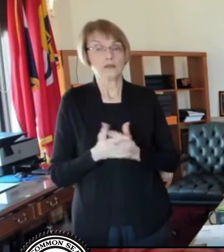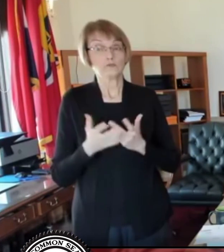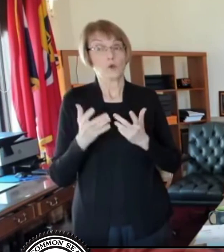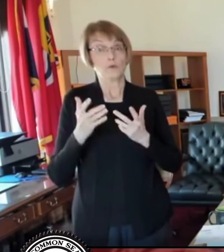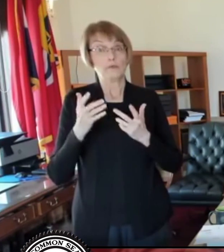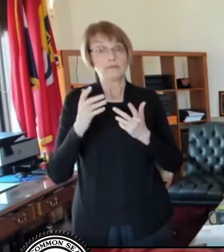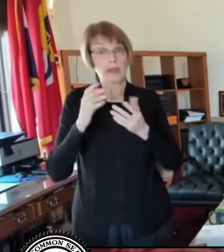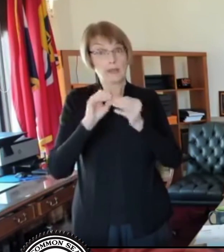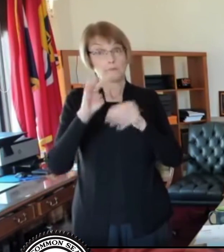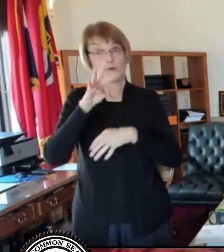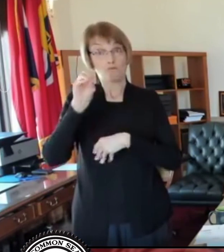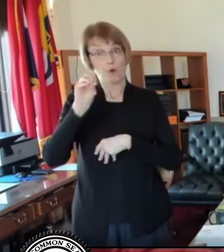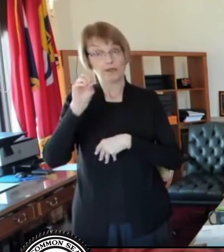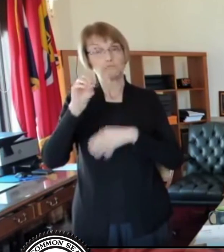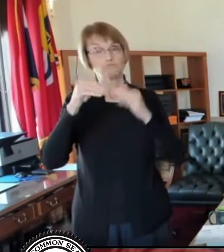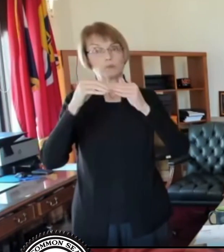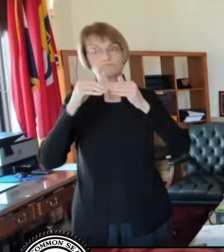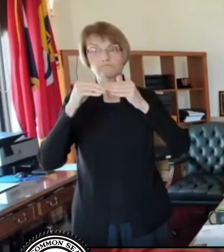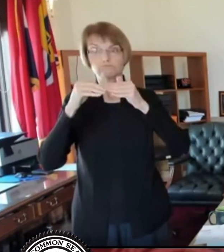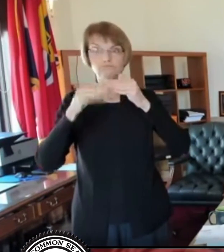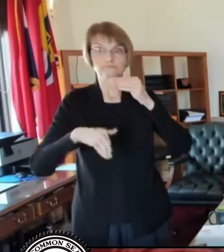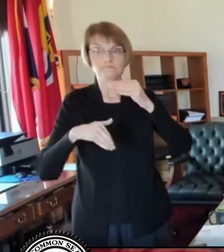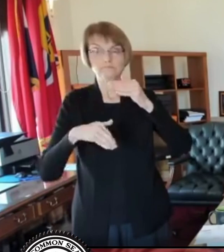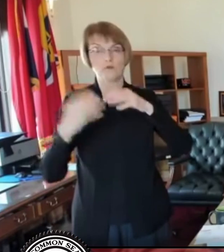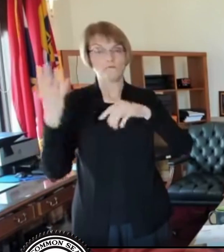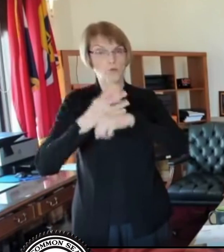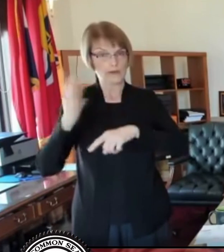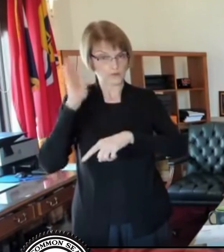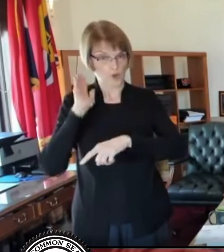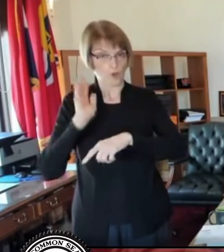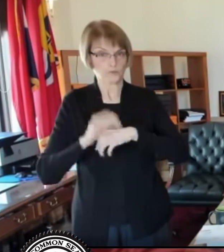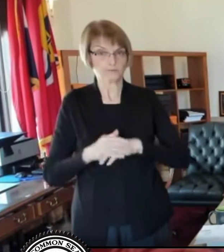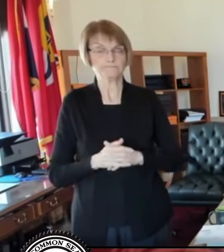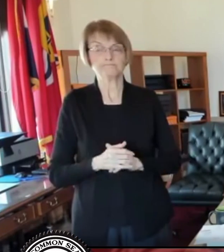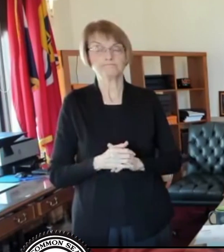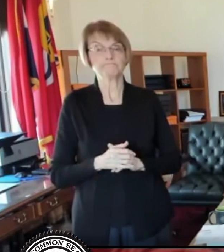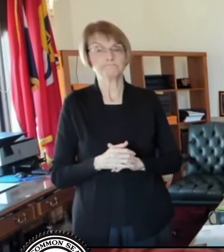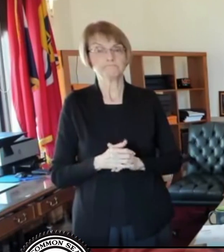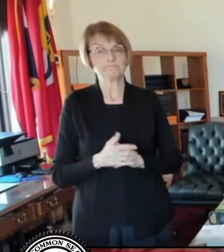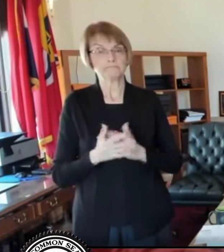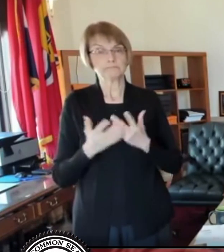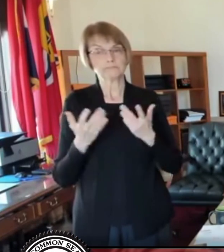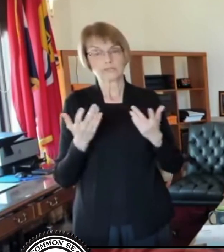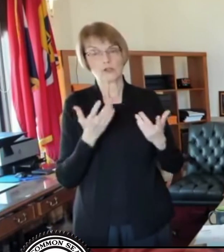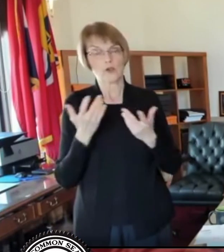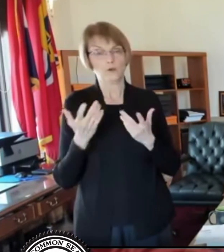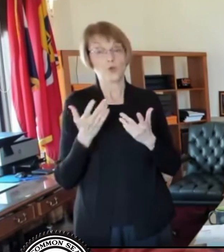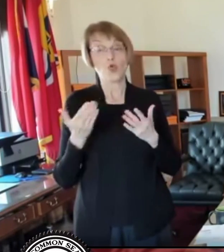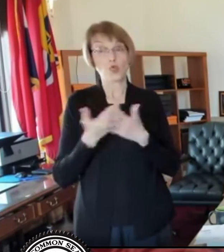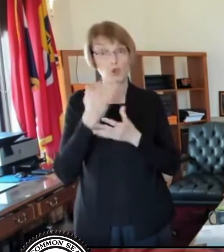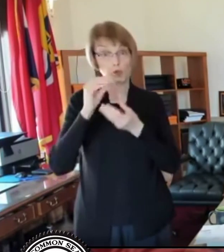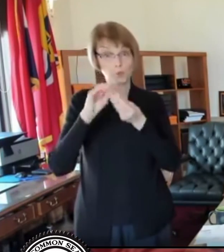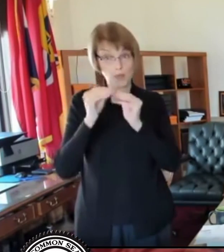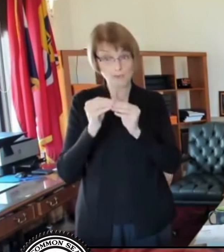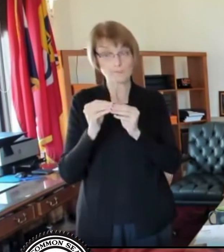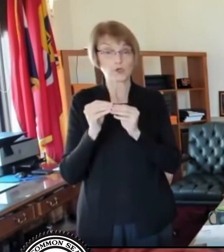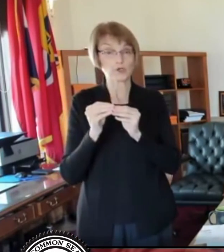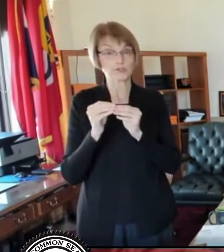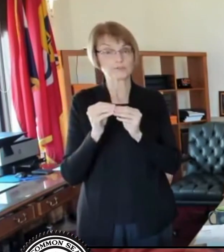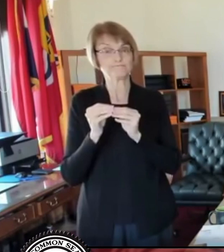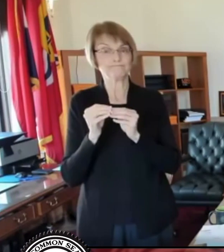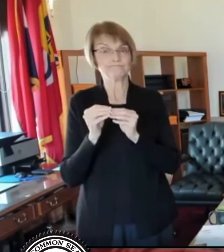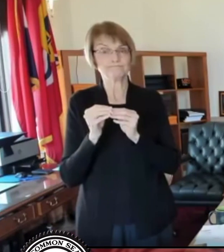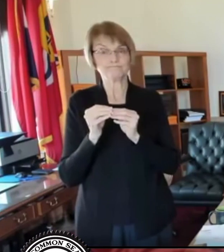40 4 days ago. So maybe down a little bit when we get the new numbers, which that'll be